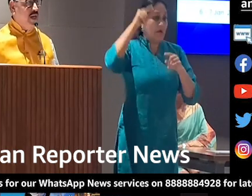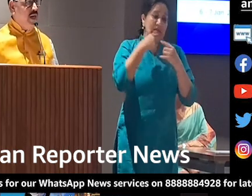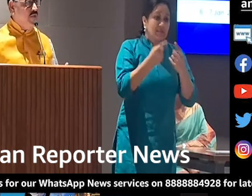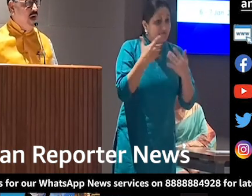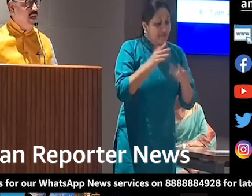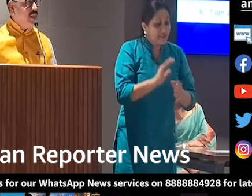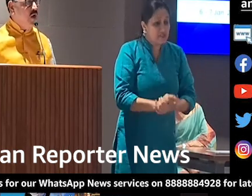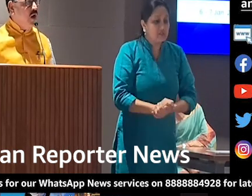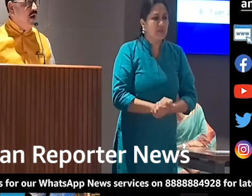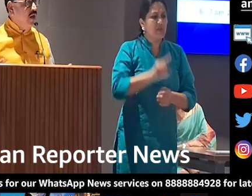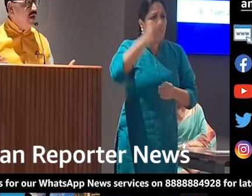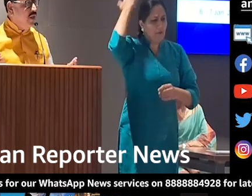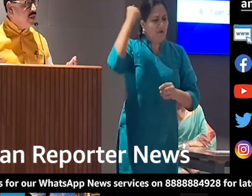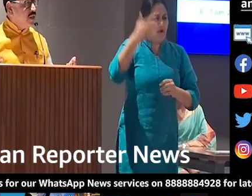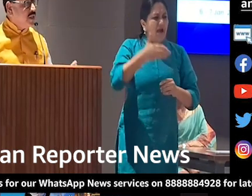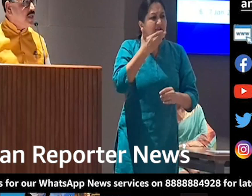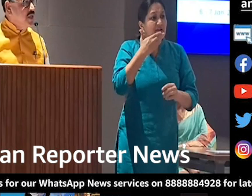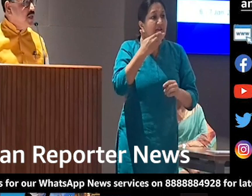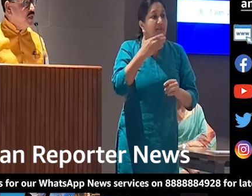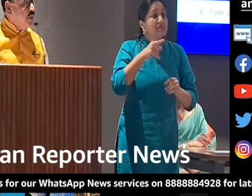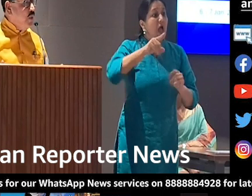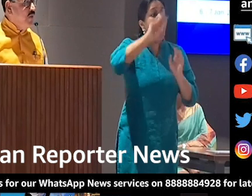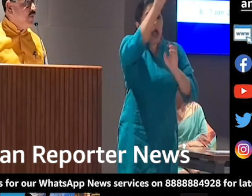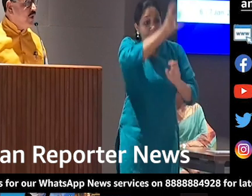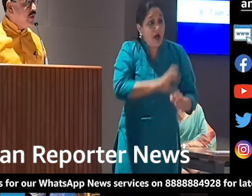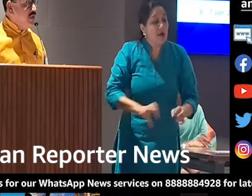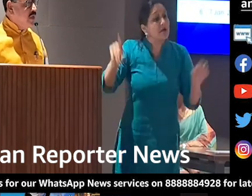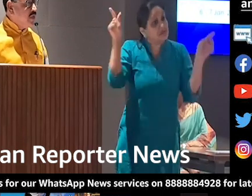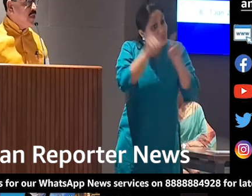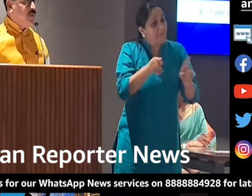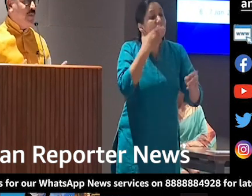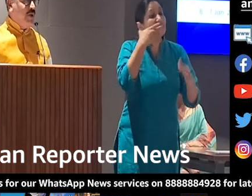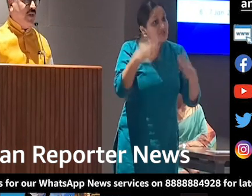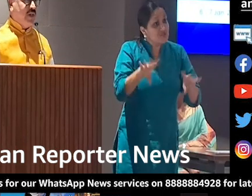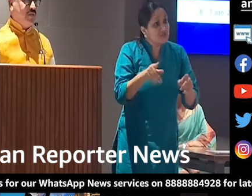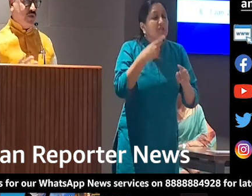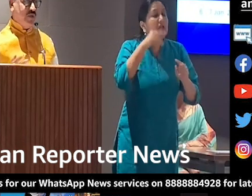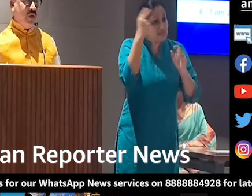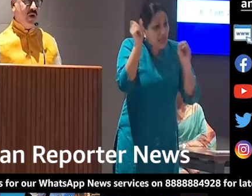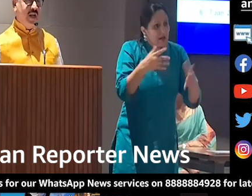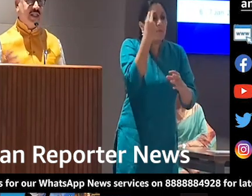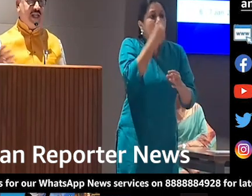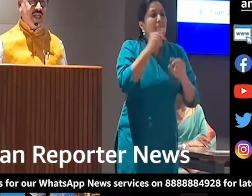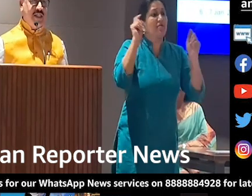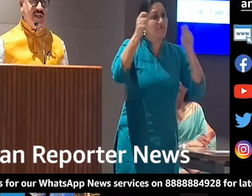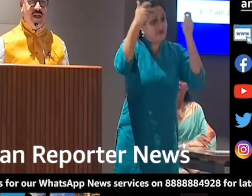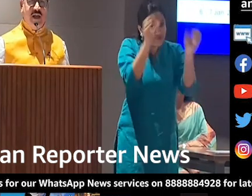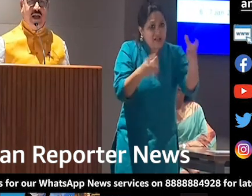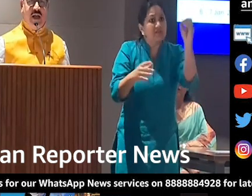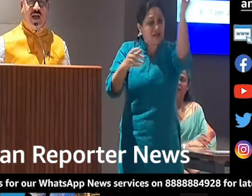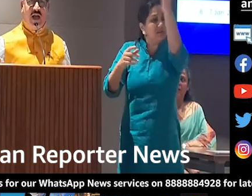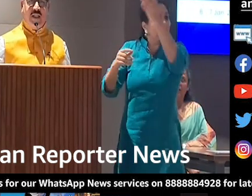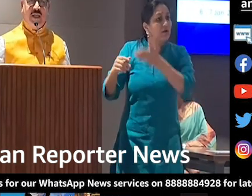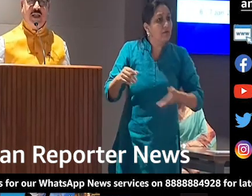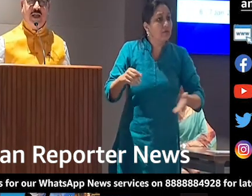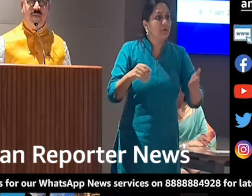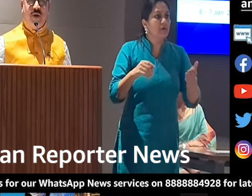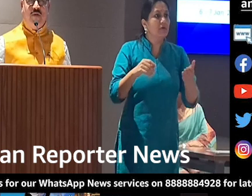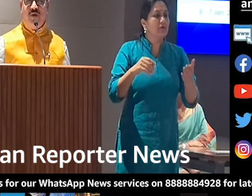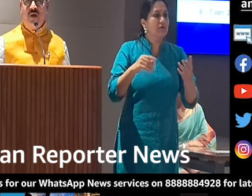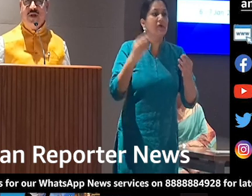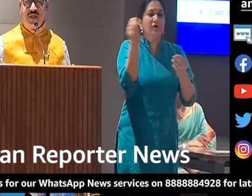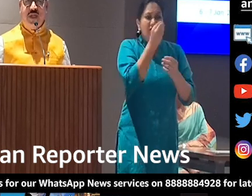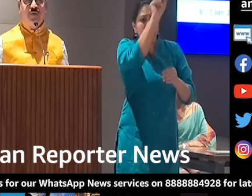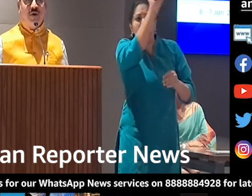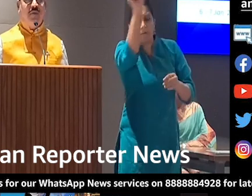and he had advised all other states to go in for such Purple Fest which was organized last year. And I think the couple